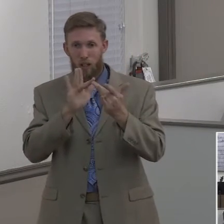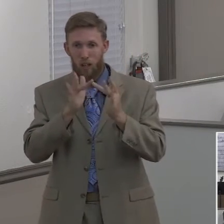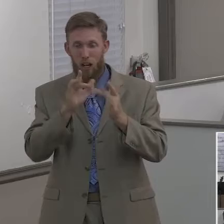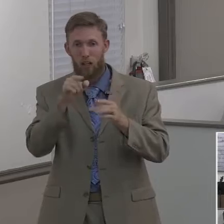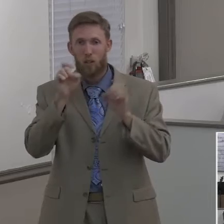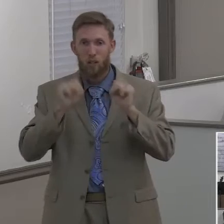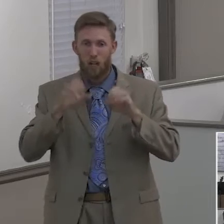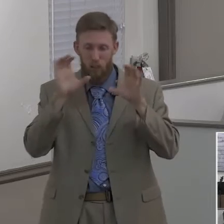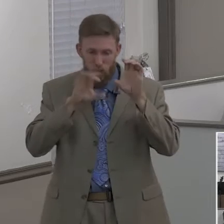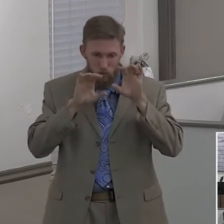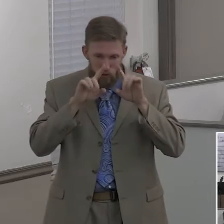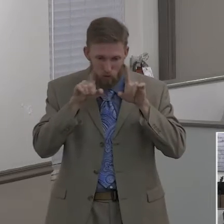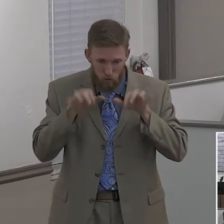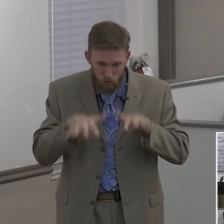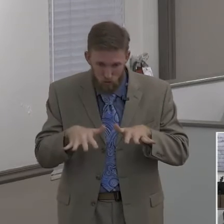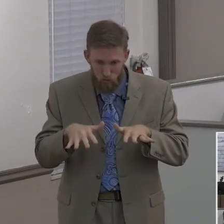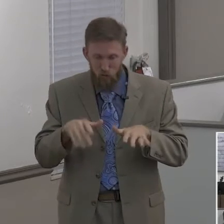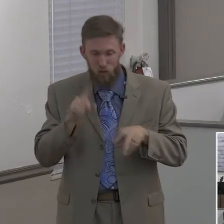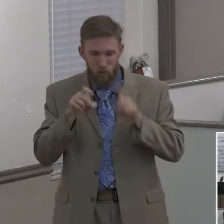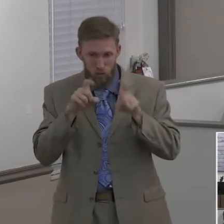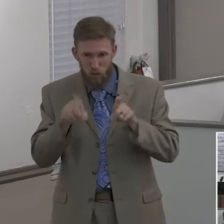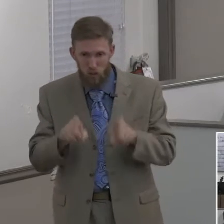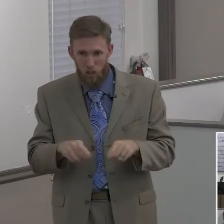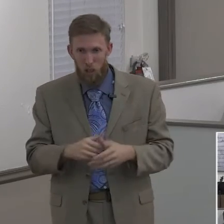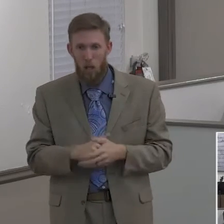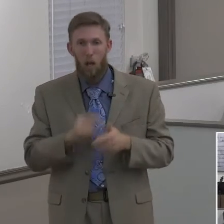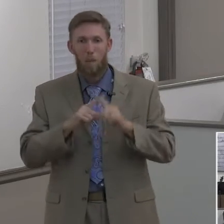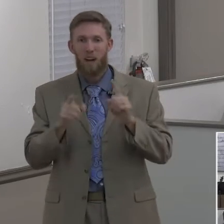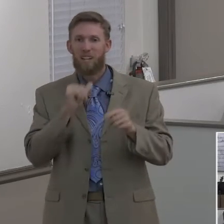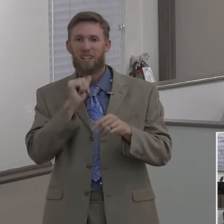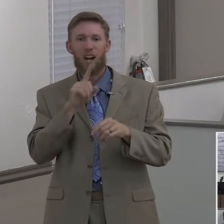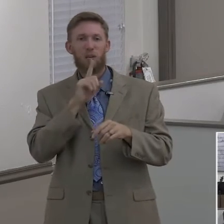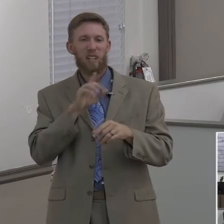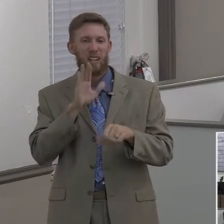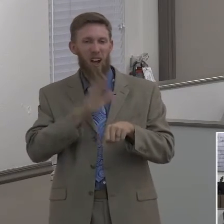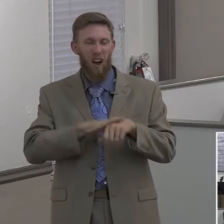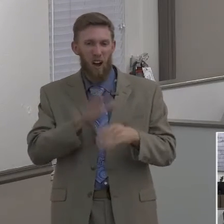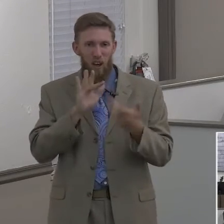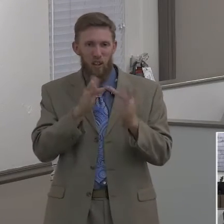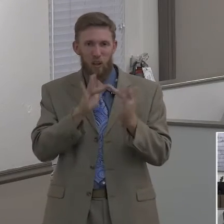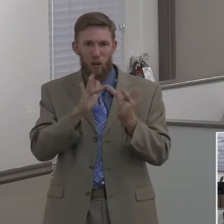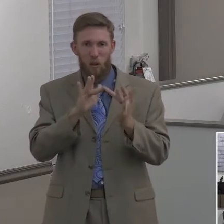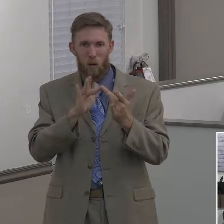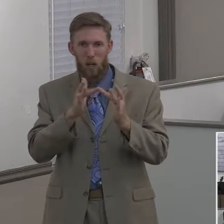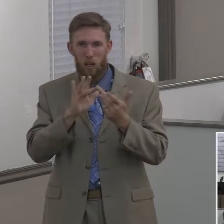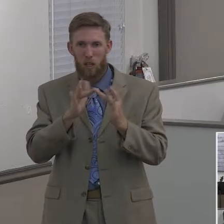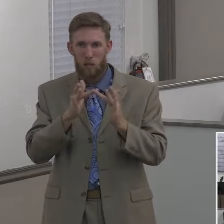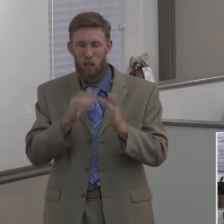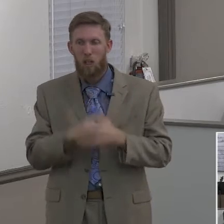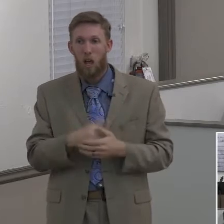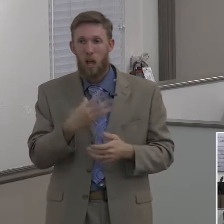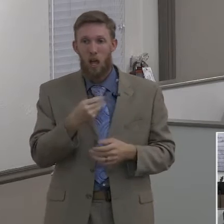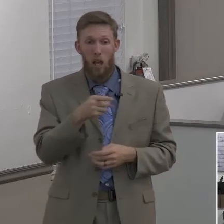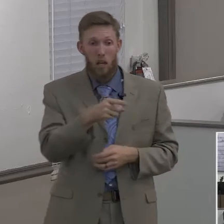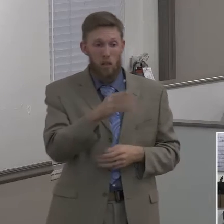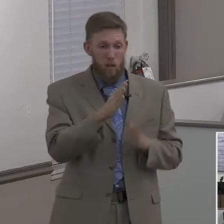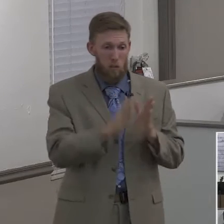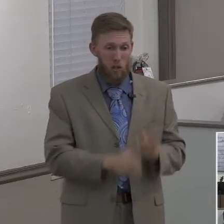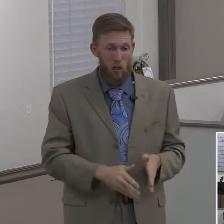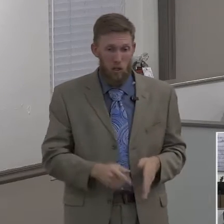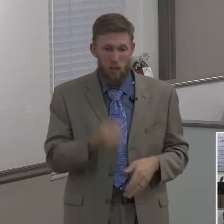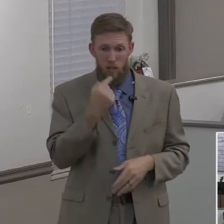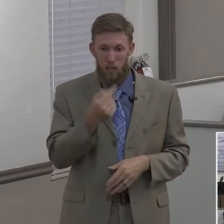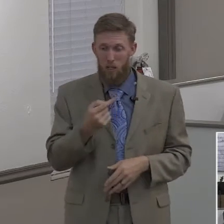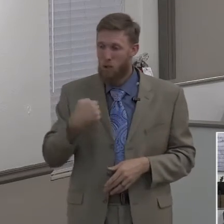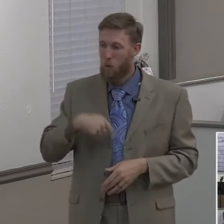And of course, the answer for your problem is not directly addressed on their website, and one of the company's customer